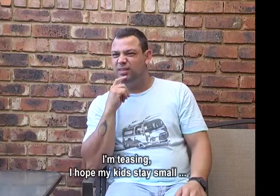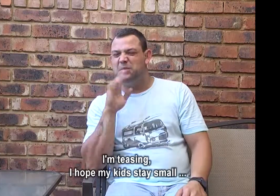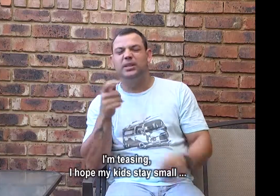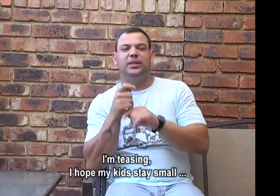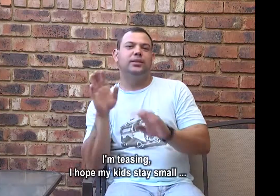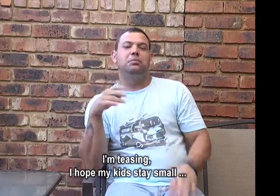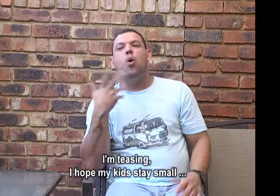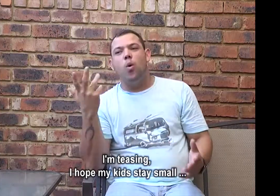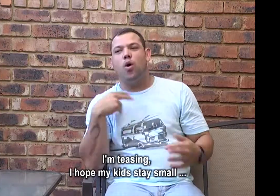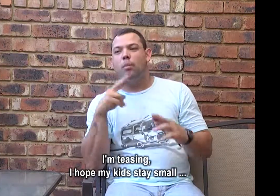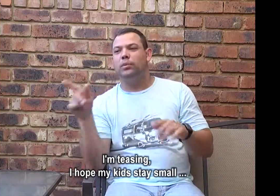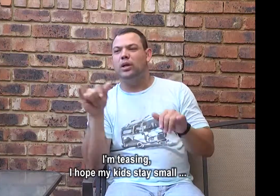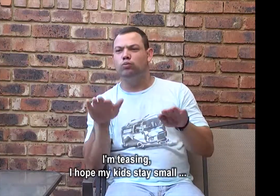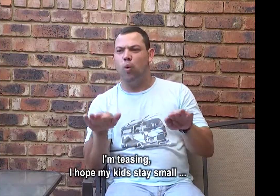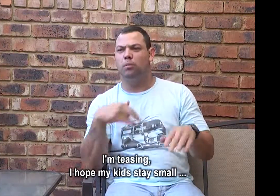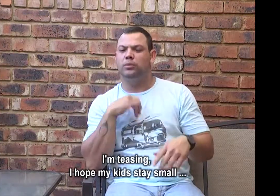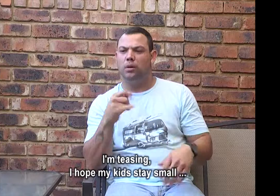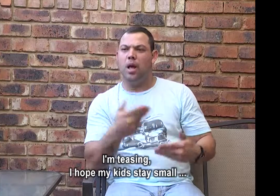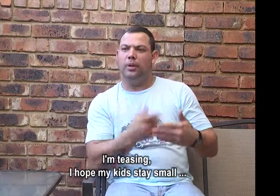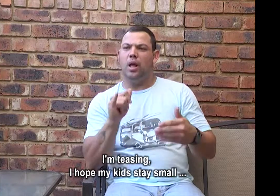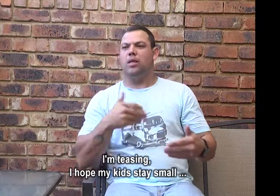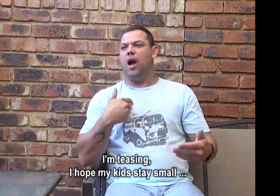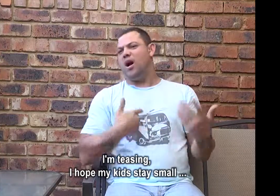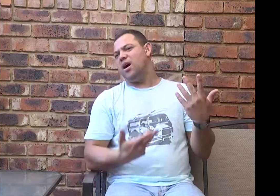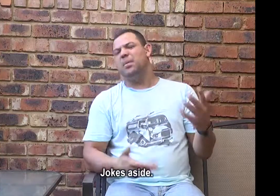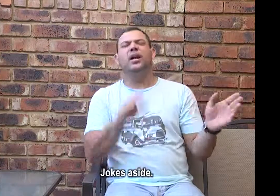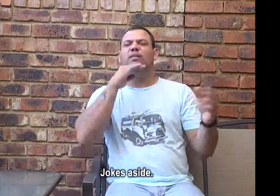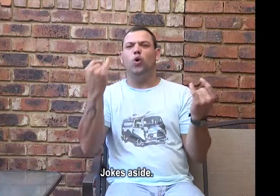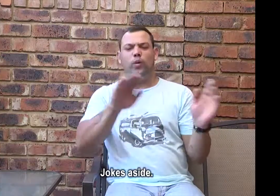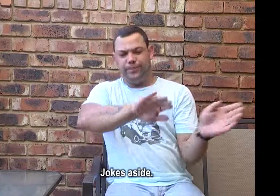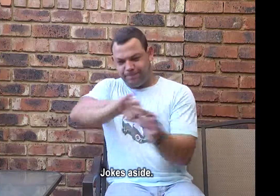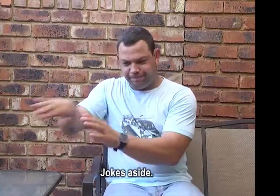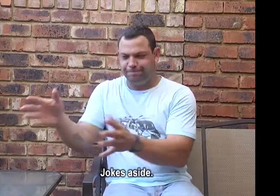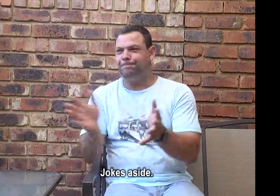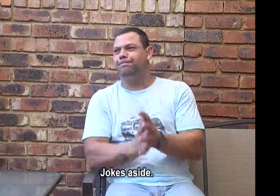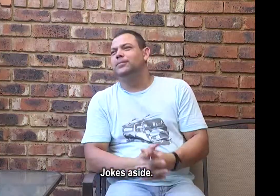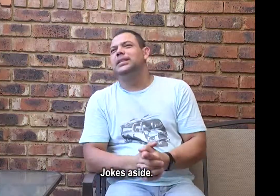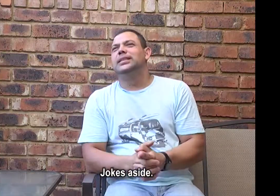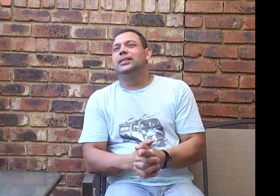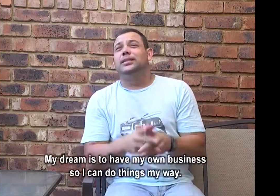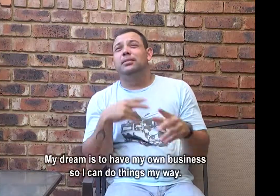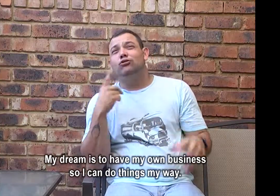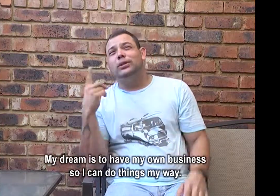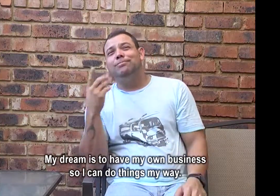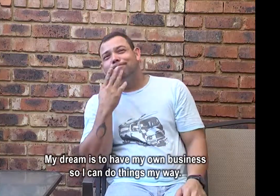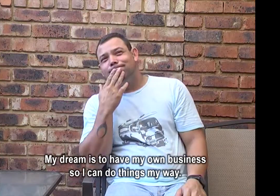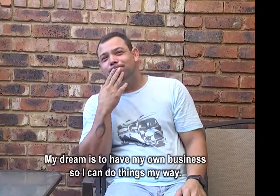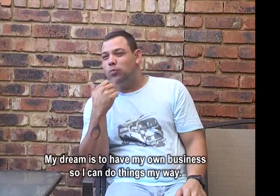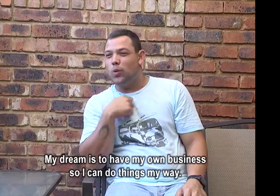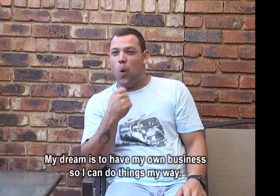I'm teasing. I hope my kids stay small. Jokes aside, my dream is to have my own business